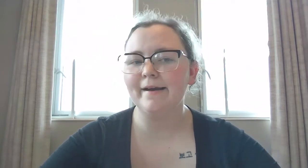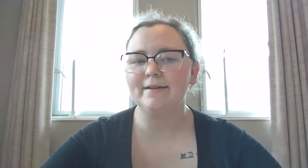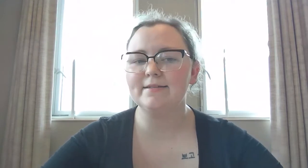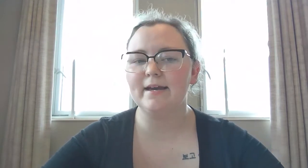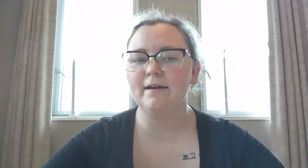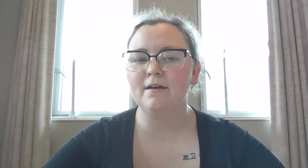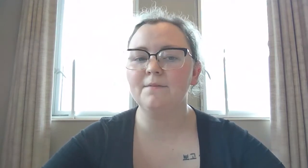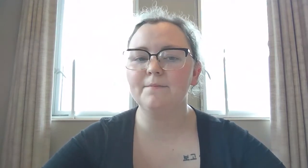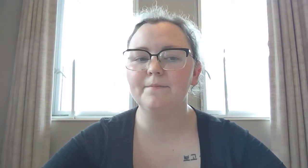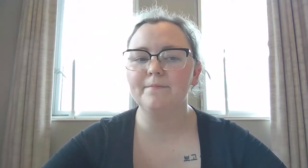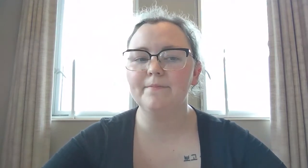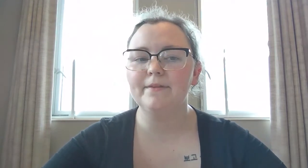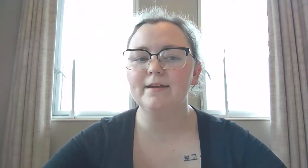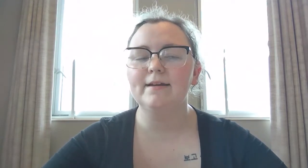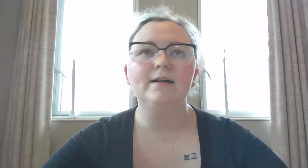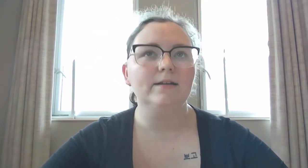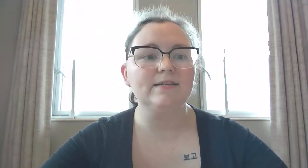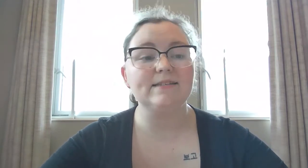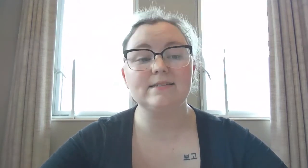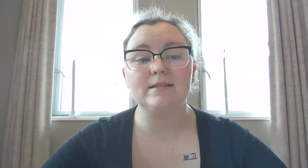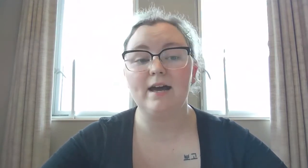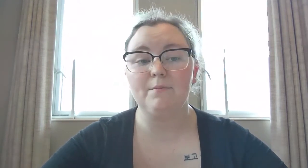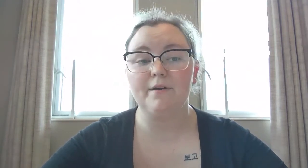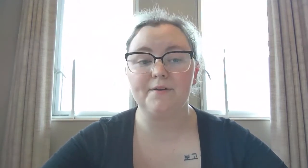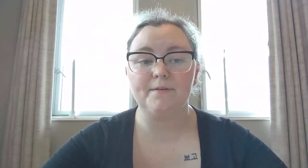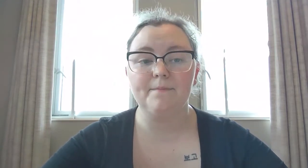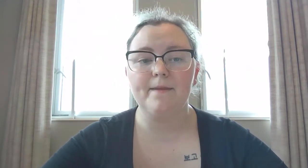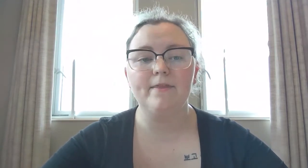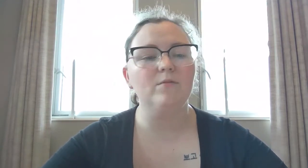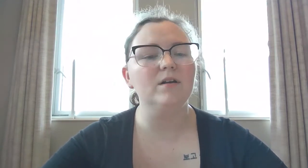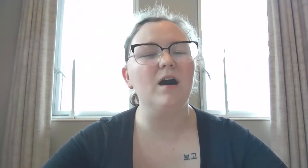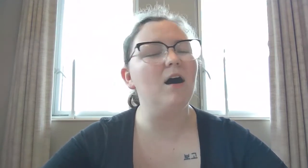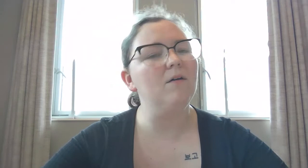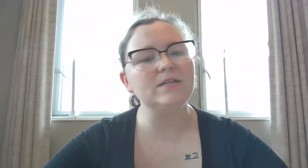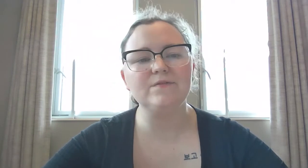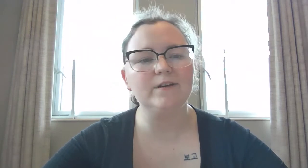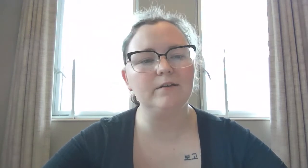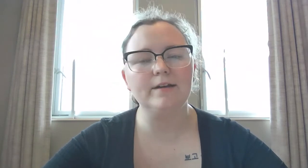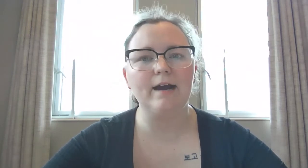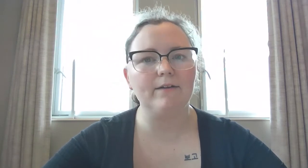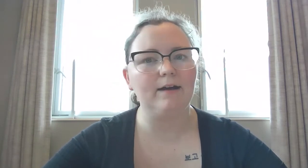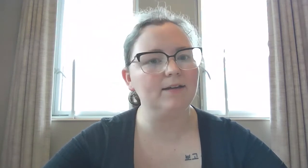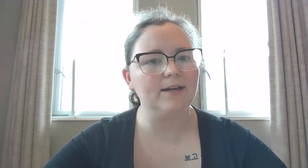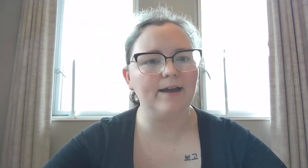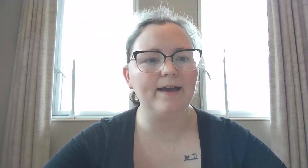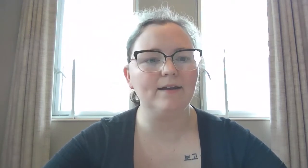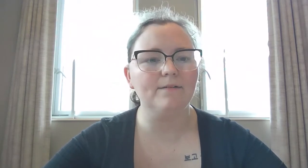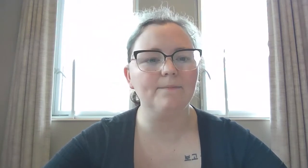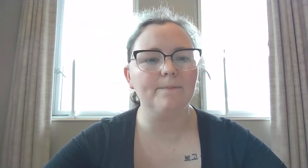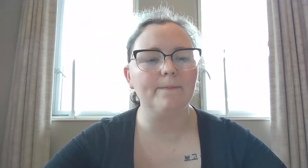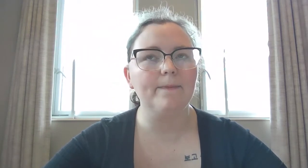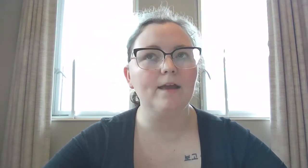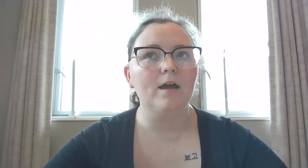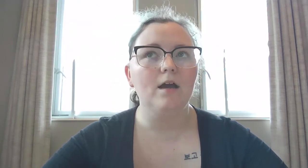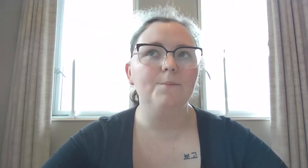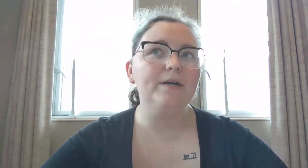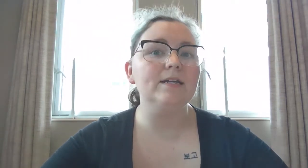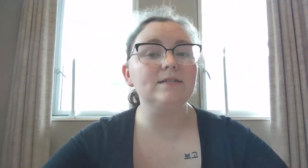hair? He's the sly brother, the one always figuring out how to get ahead. But is he really